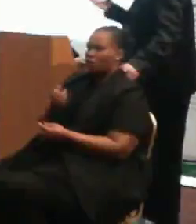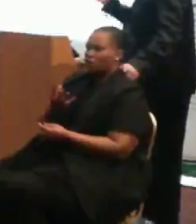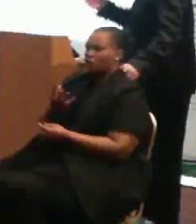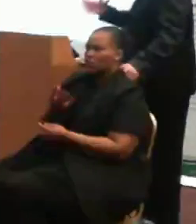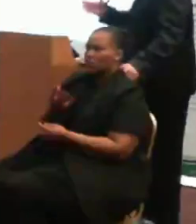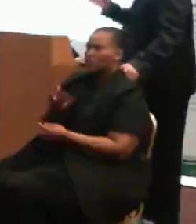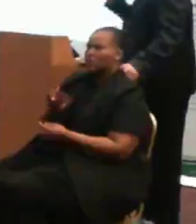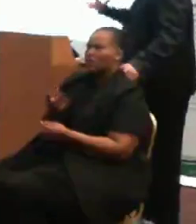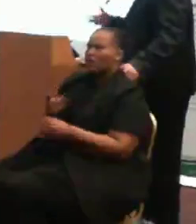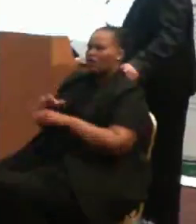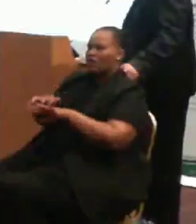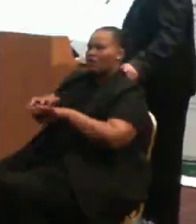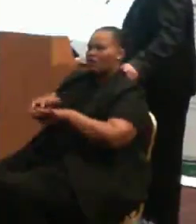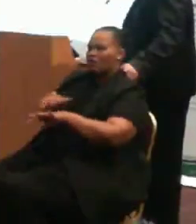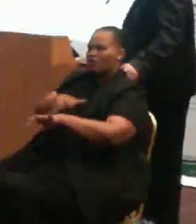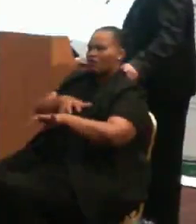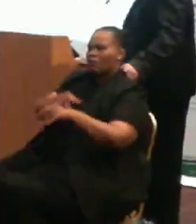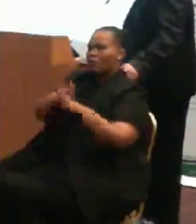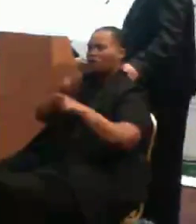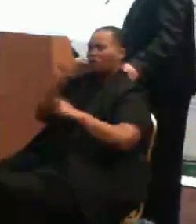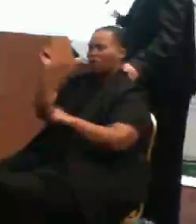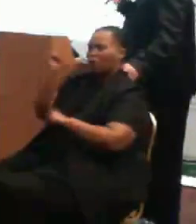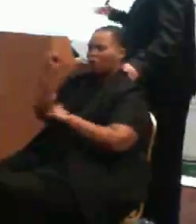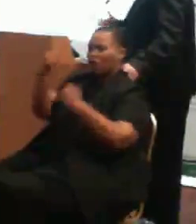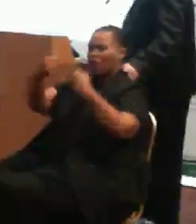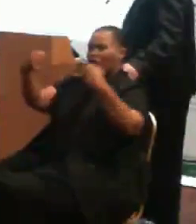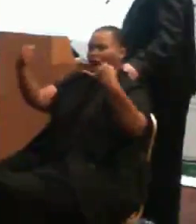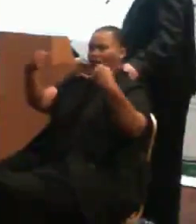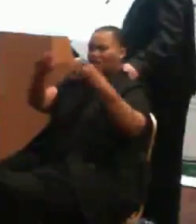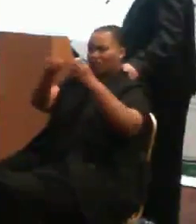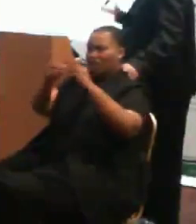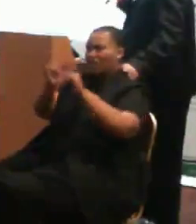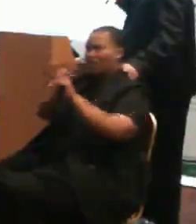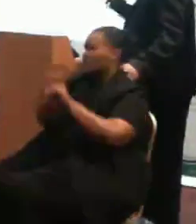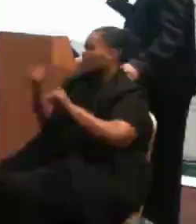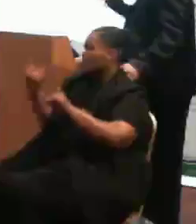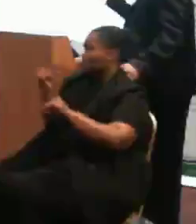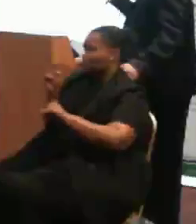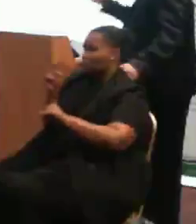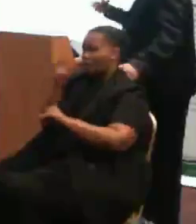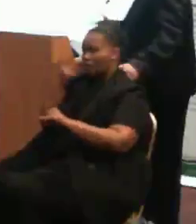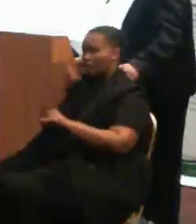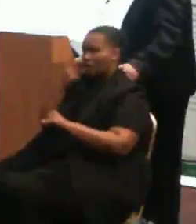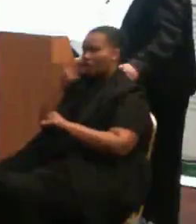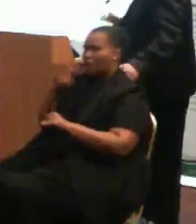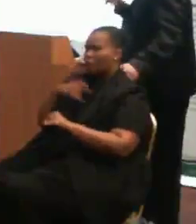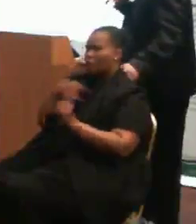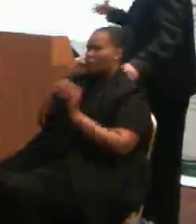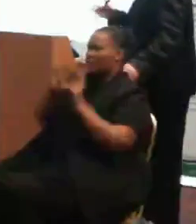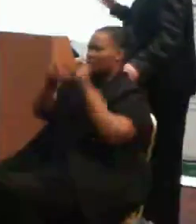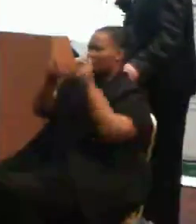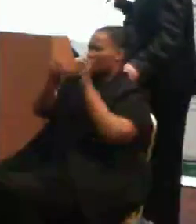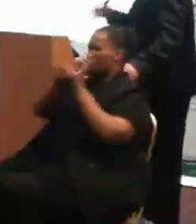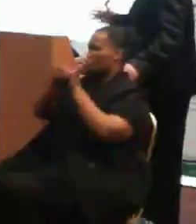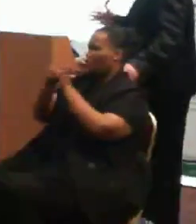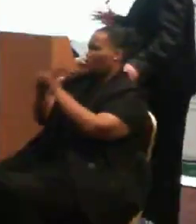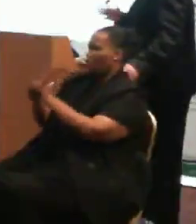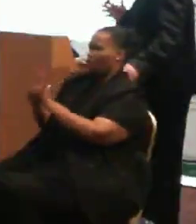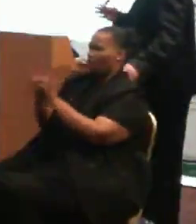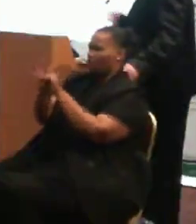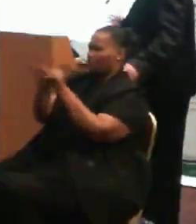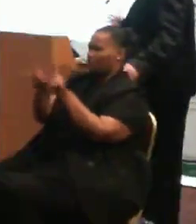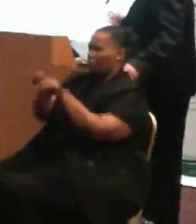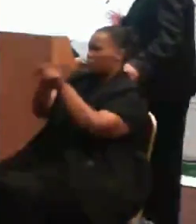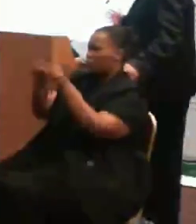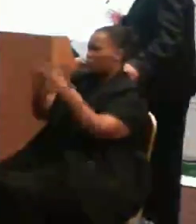lines in the rural areas are never maintained. You can go and check them for yourselves. I'm going to bring Nersa photographs of meters that are broken and